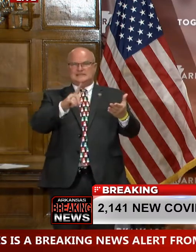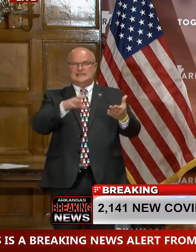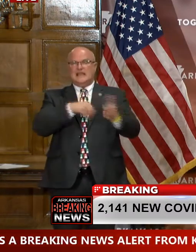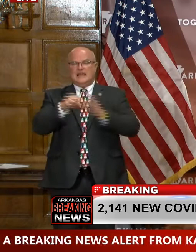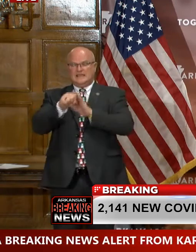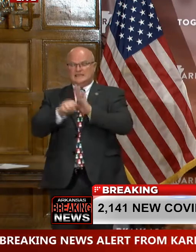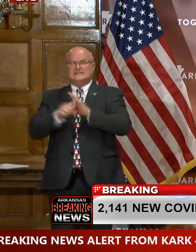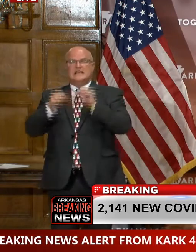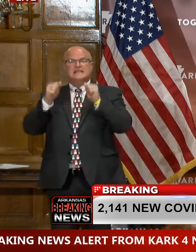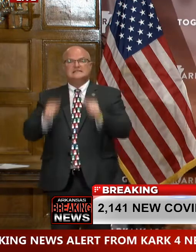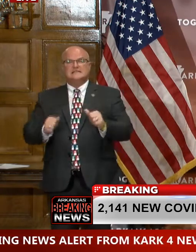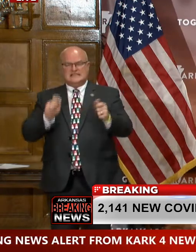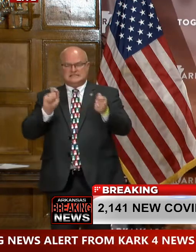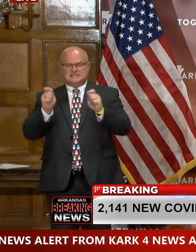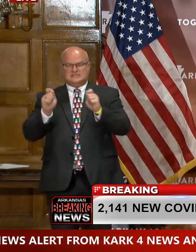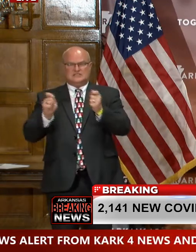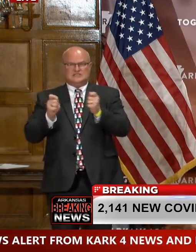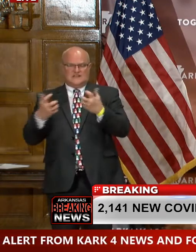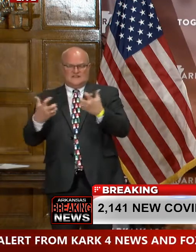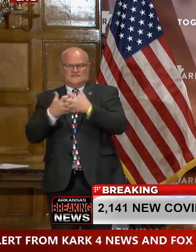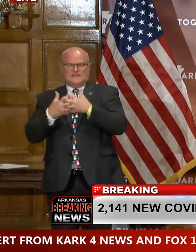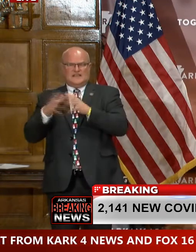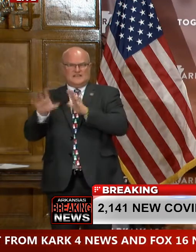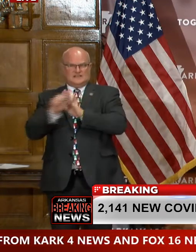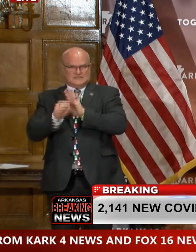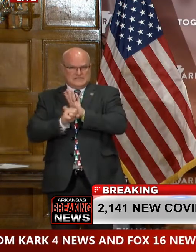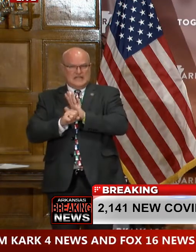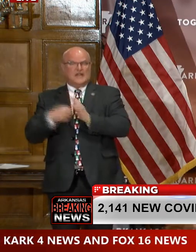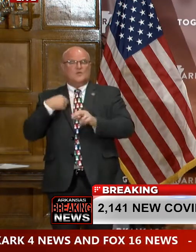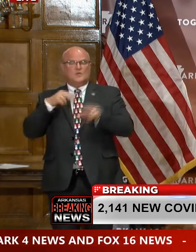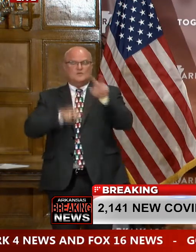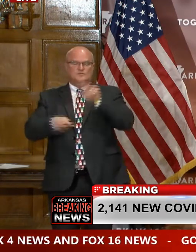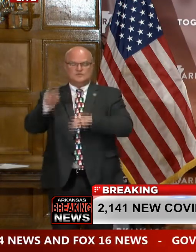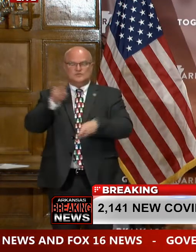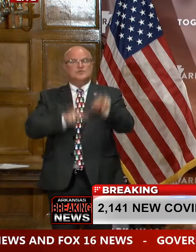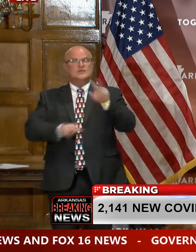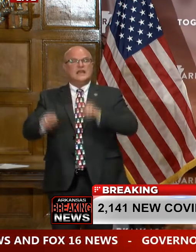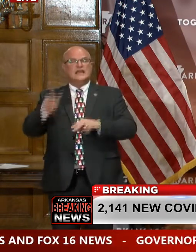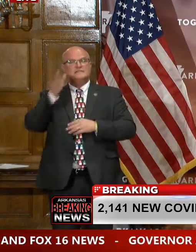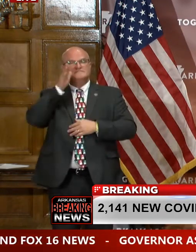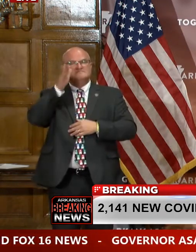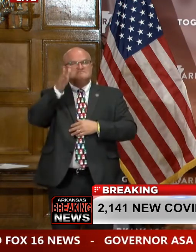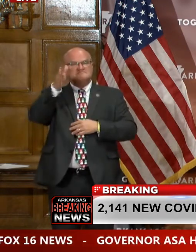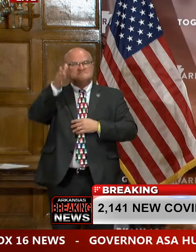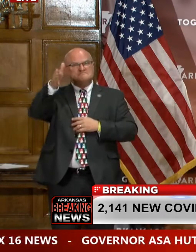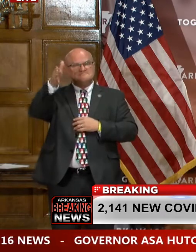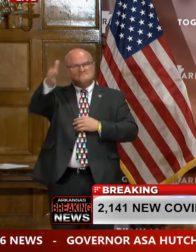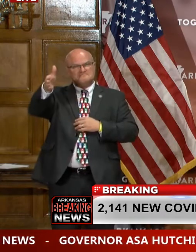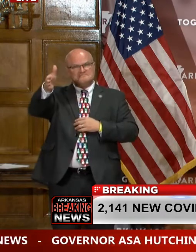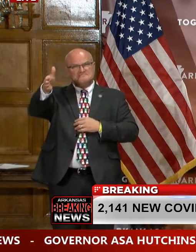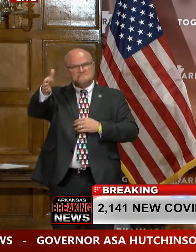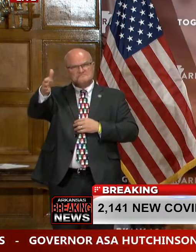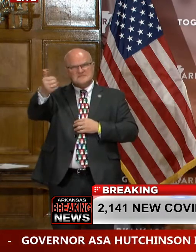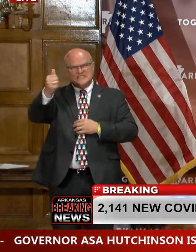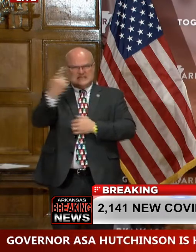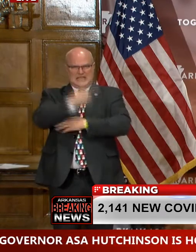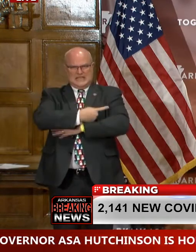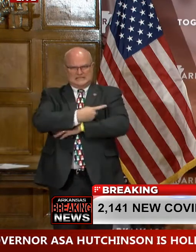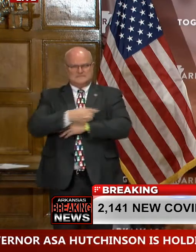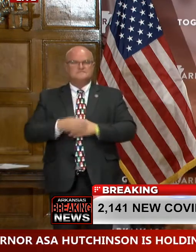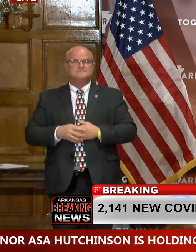states can tailor-make that as needed, and we will look at that in the coming probably 10